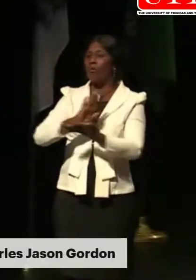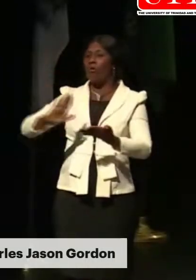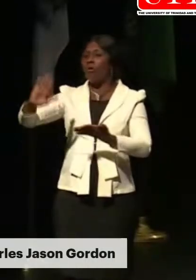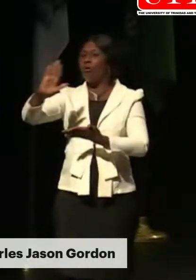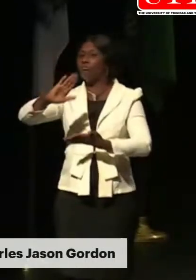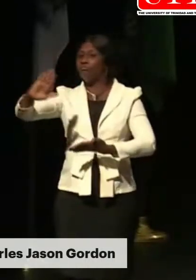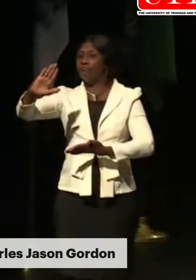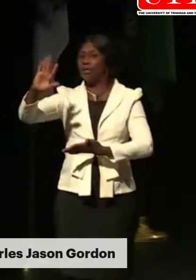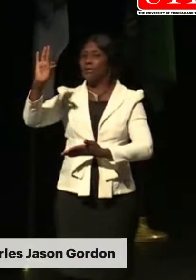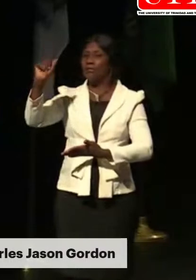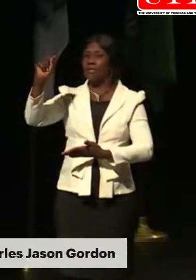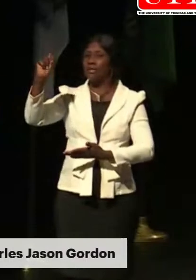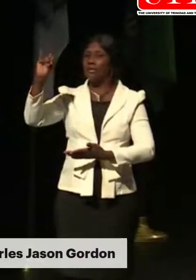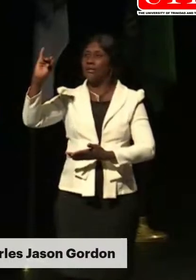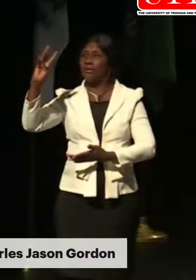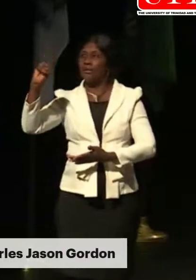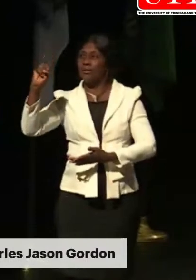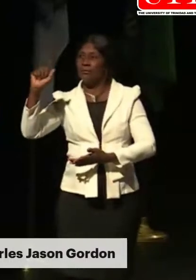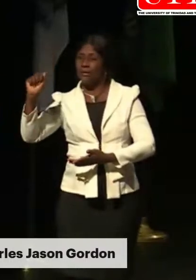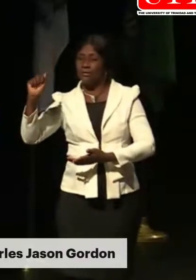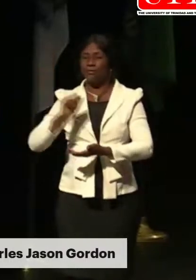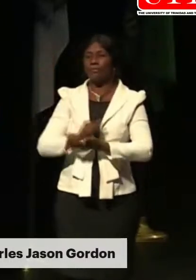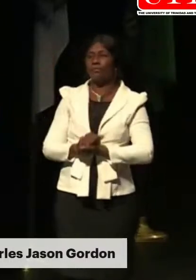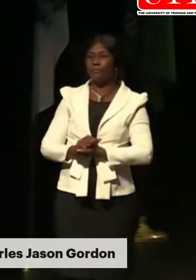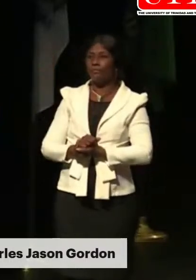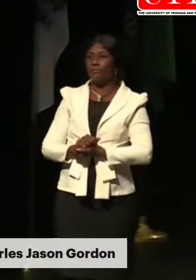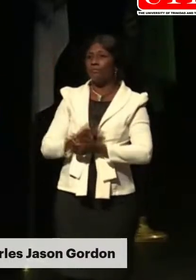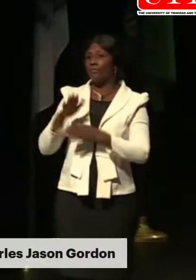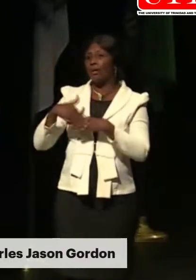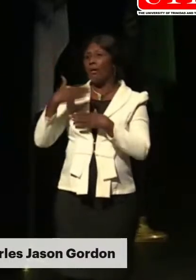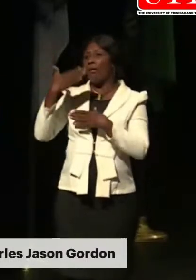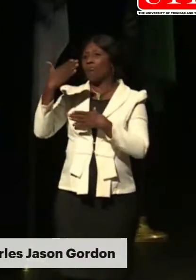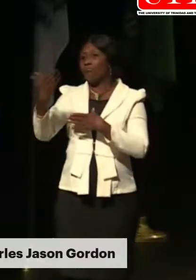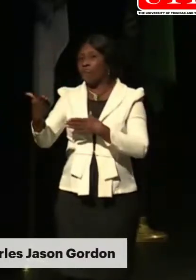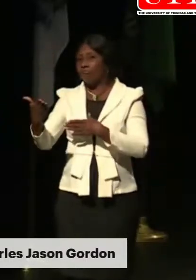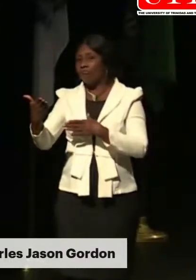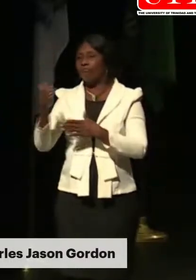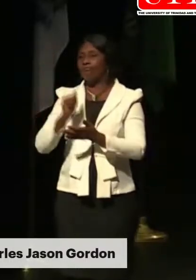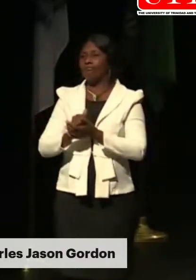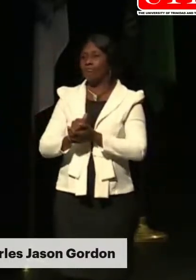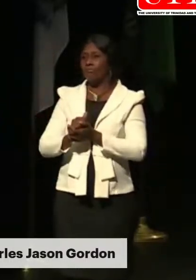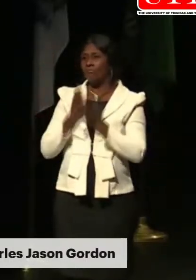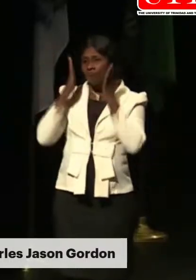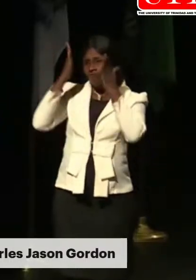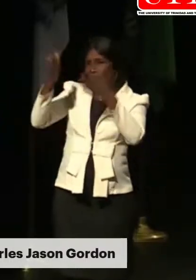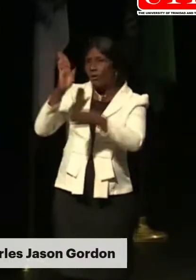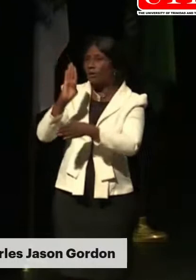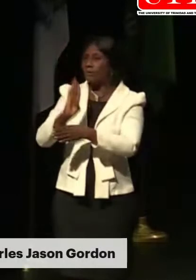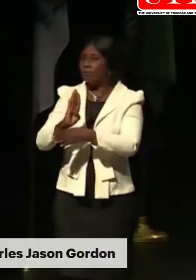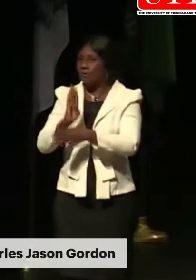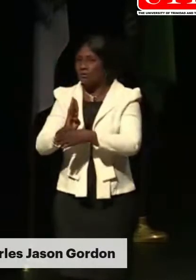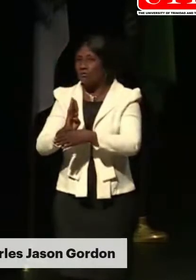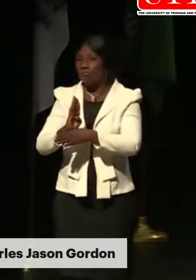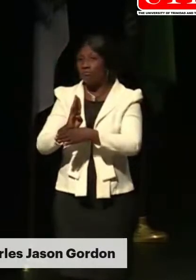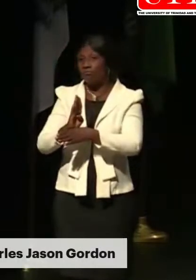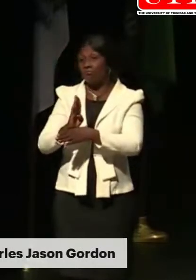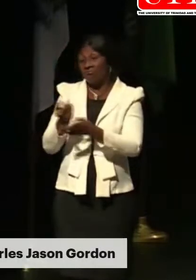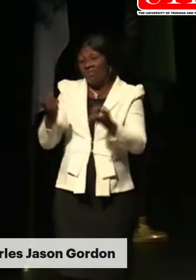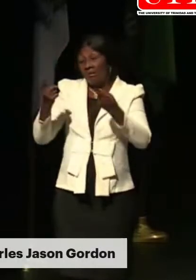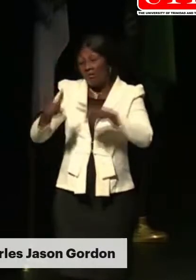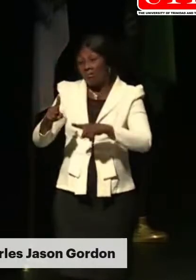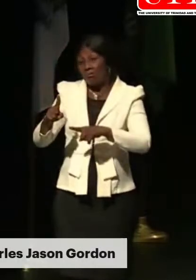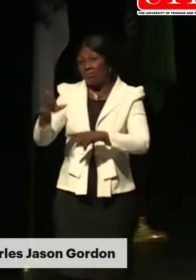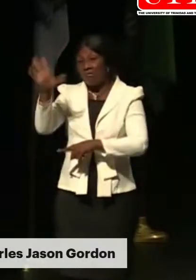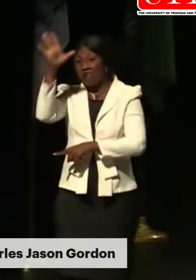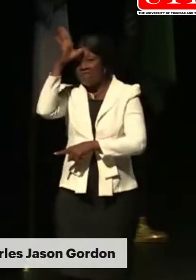and subsequently took over the family business consequent to the untimely passing of his father.